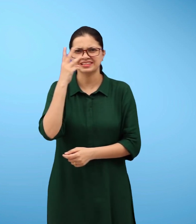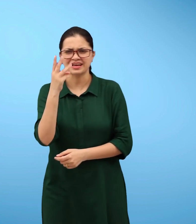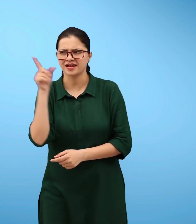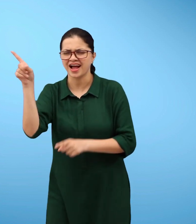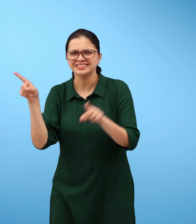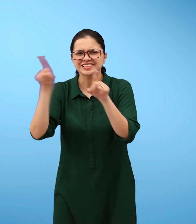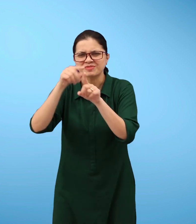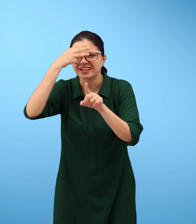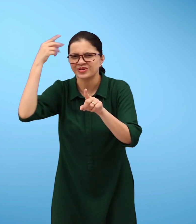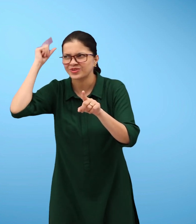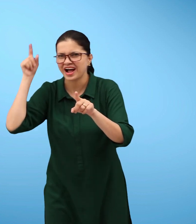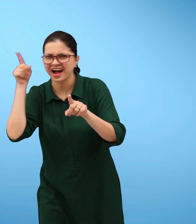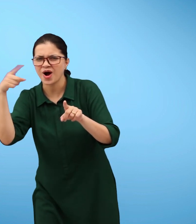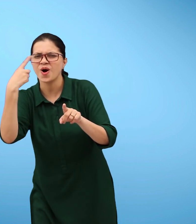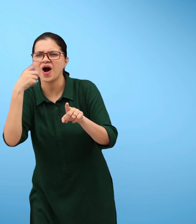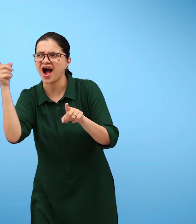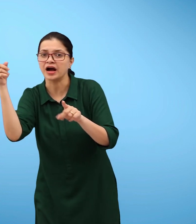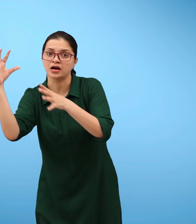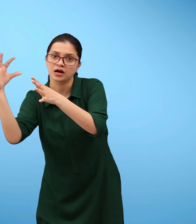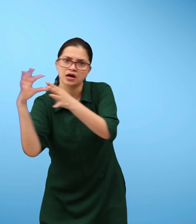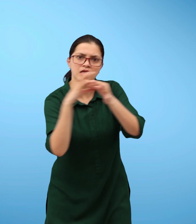Varaha Mihir, Brahmagupta,